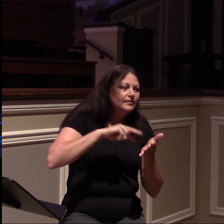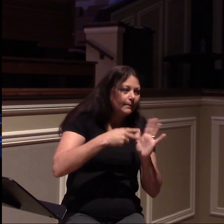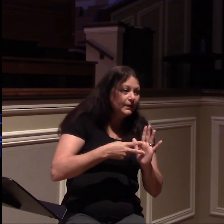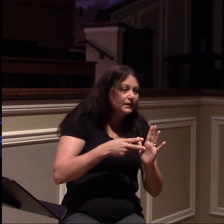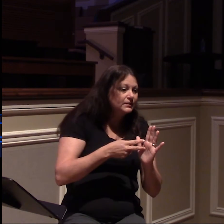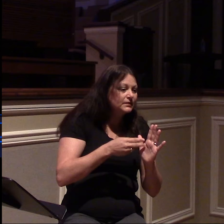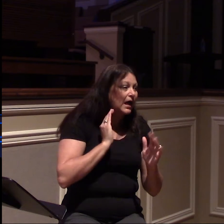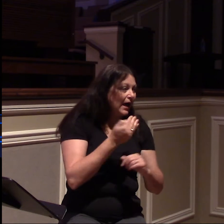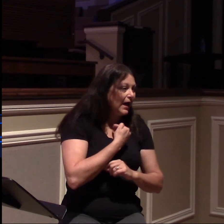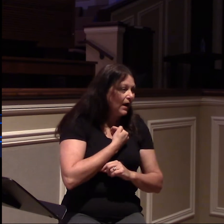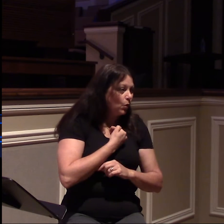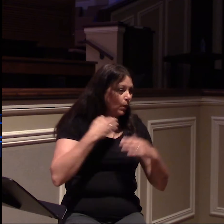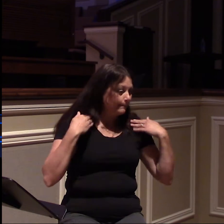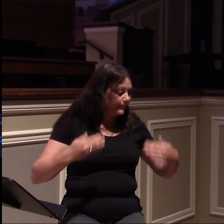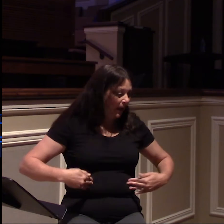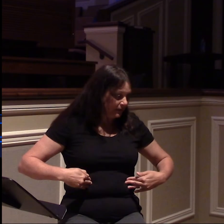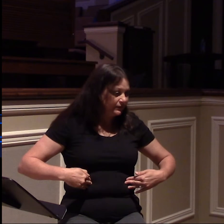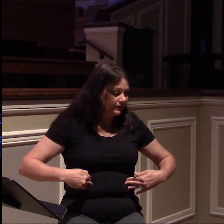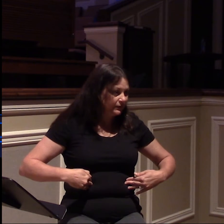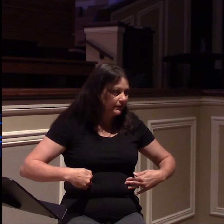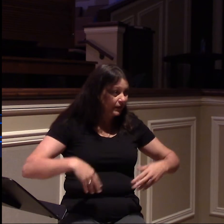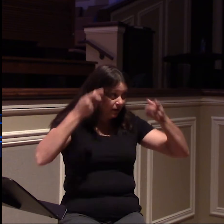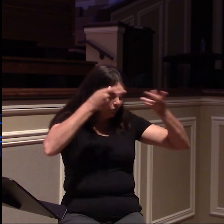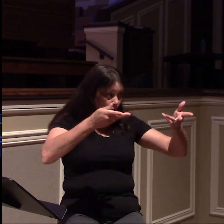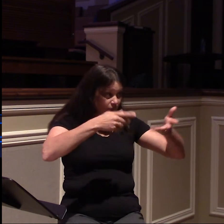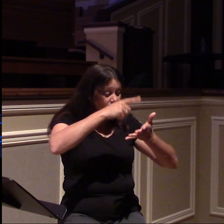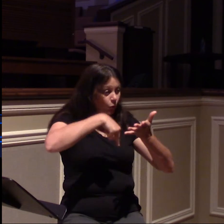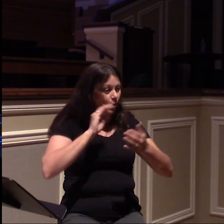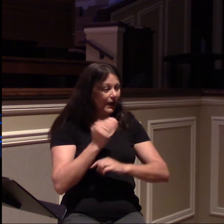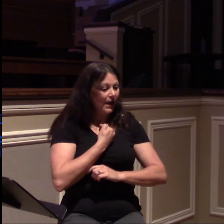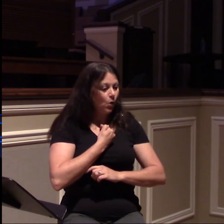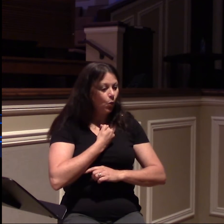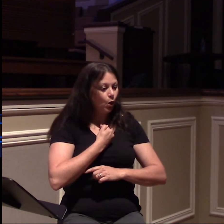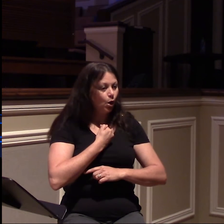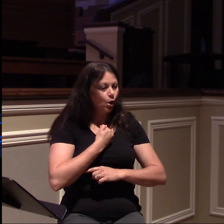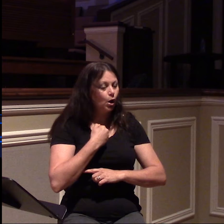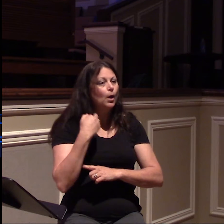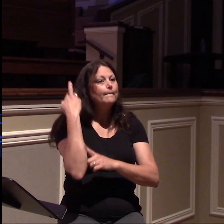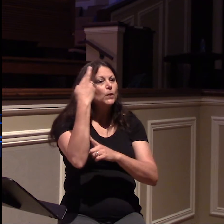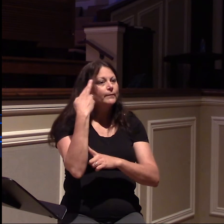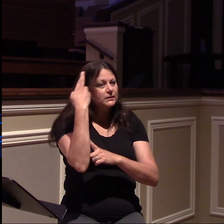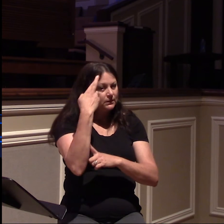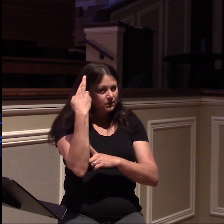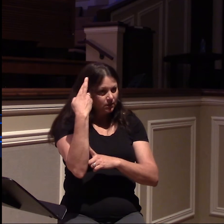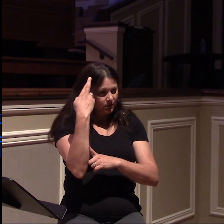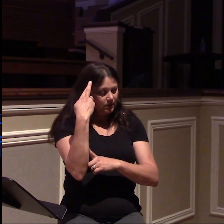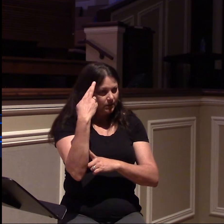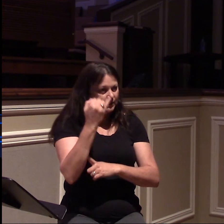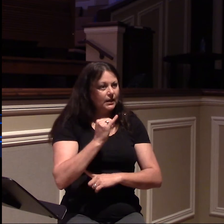us, our body tells us what we are for, what our purpose is, the ends for which we are